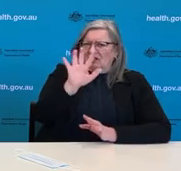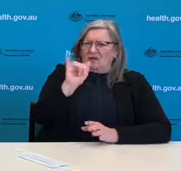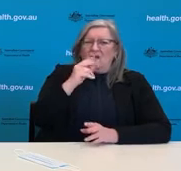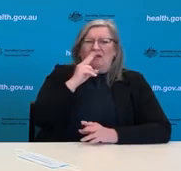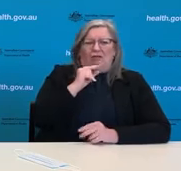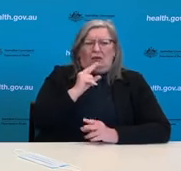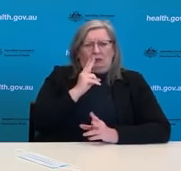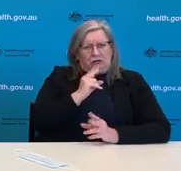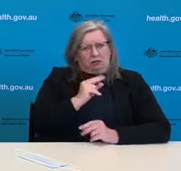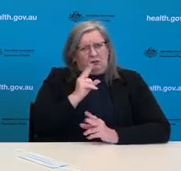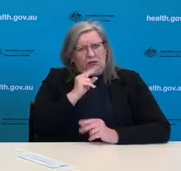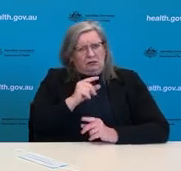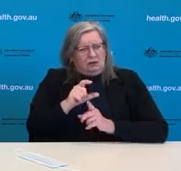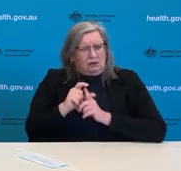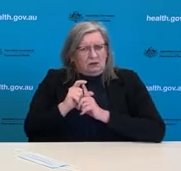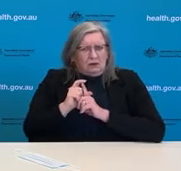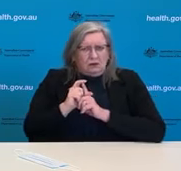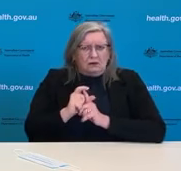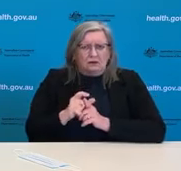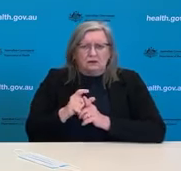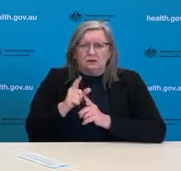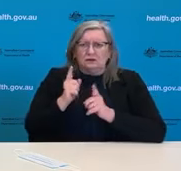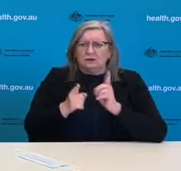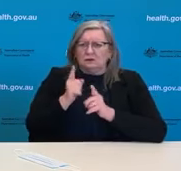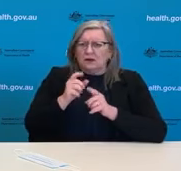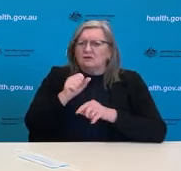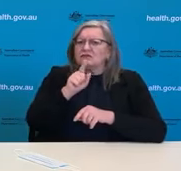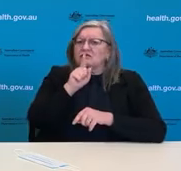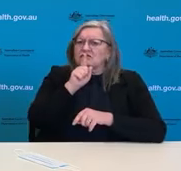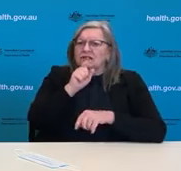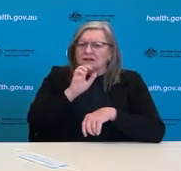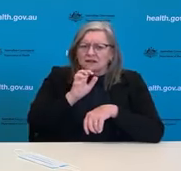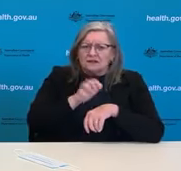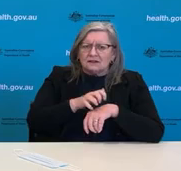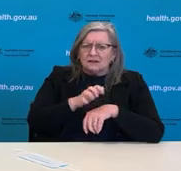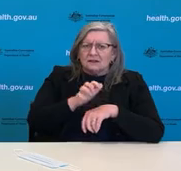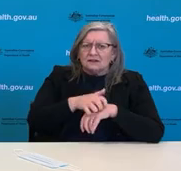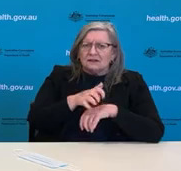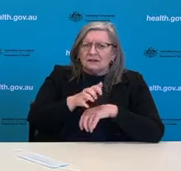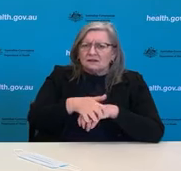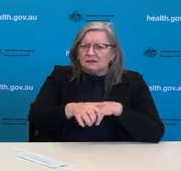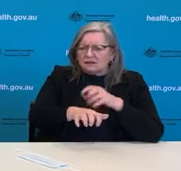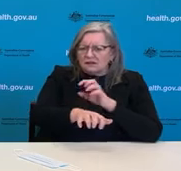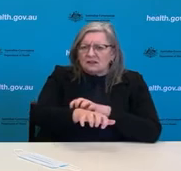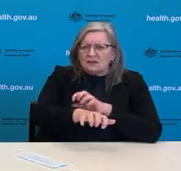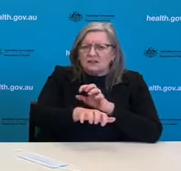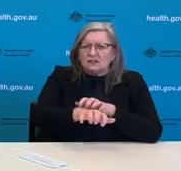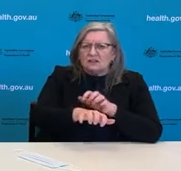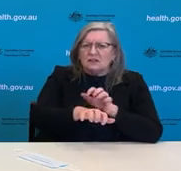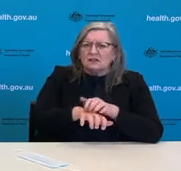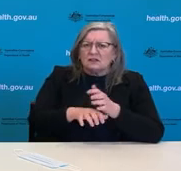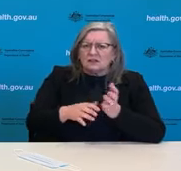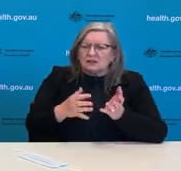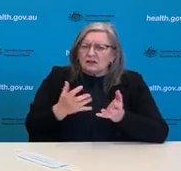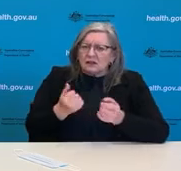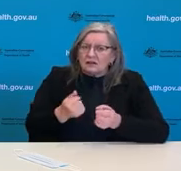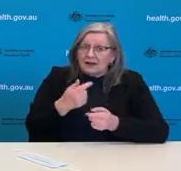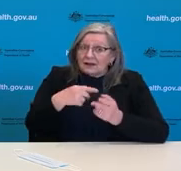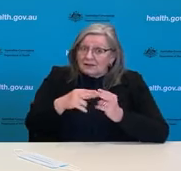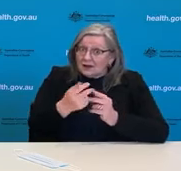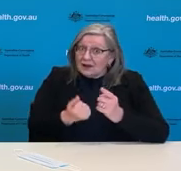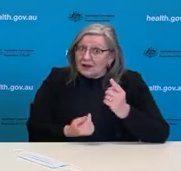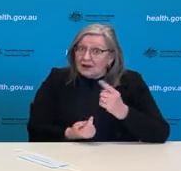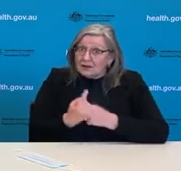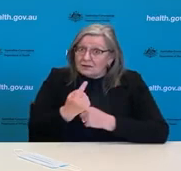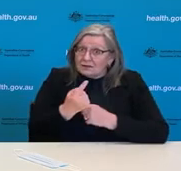people get rashes as well. If you have these symptoms, very important that you